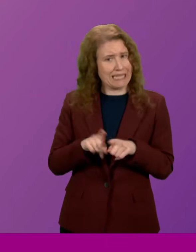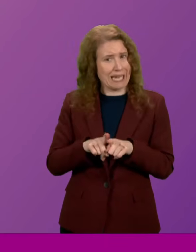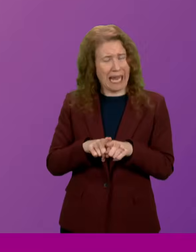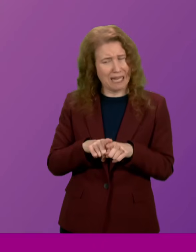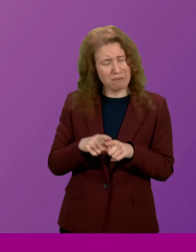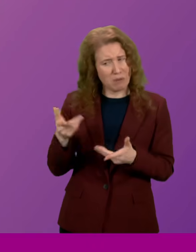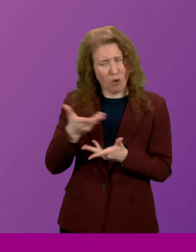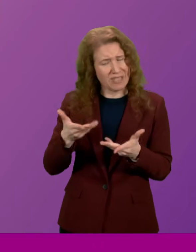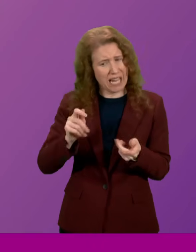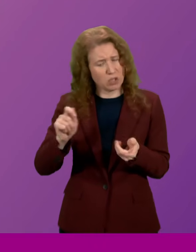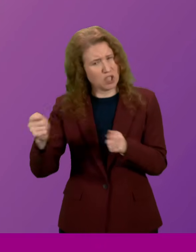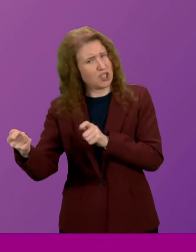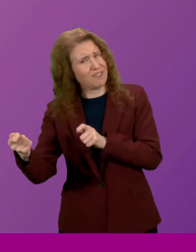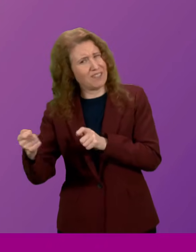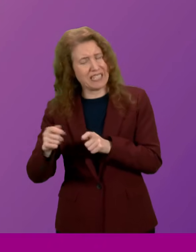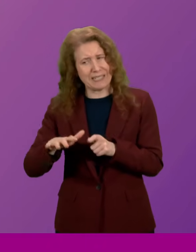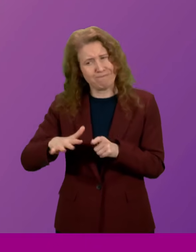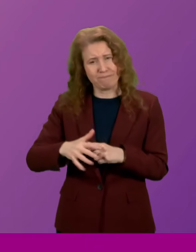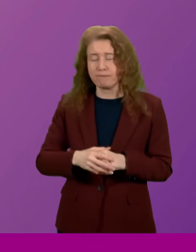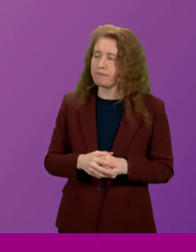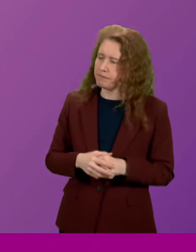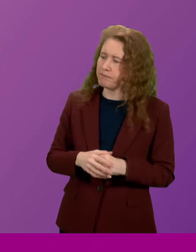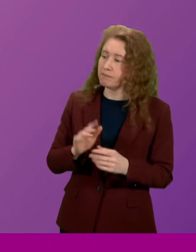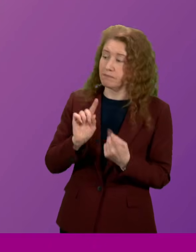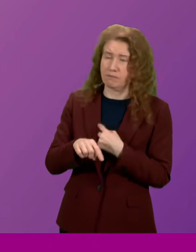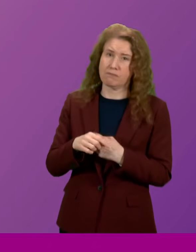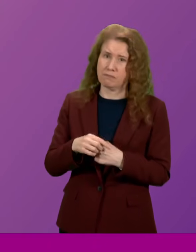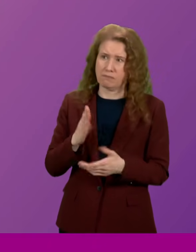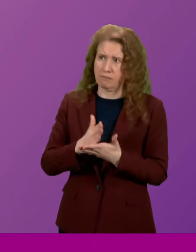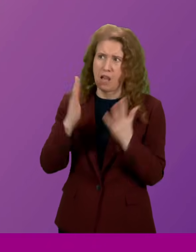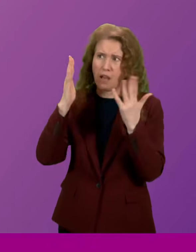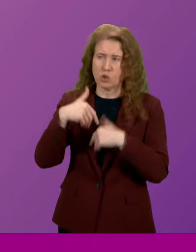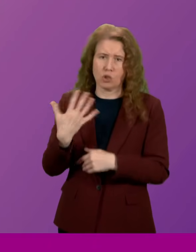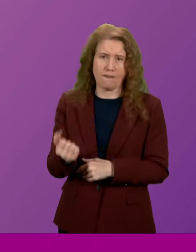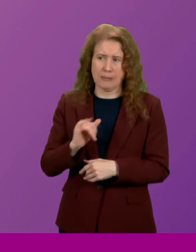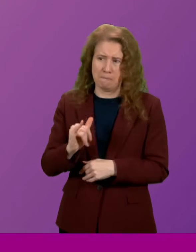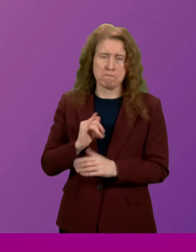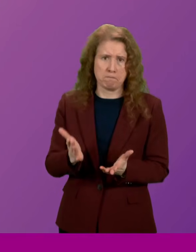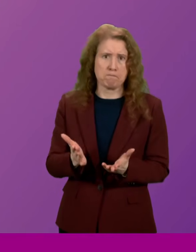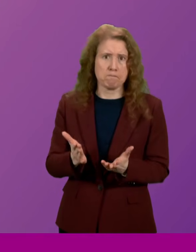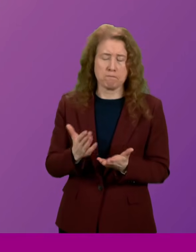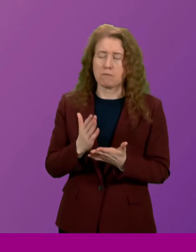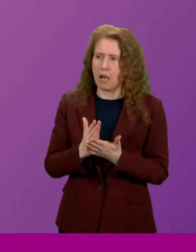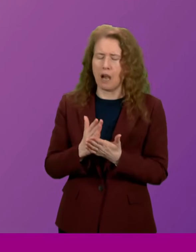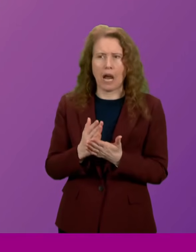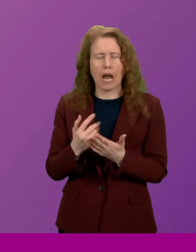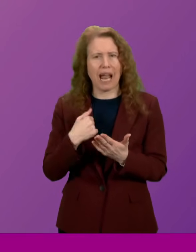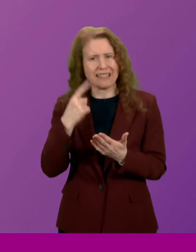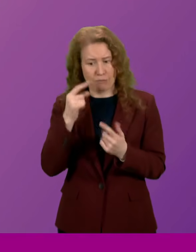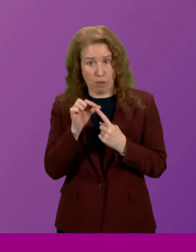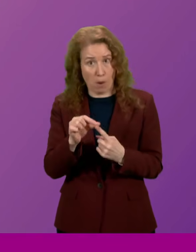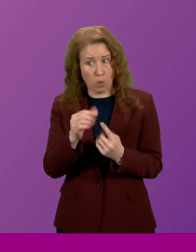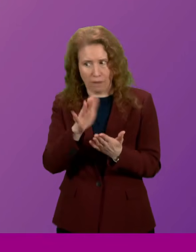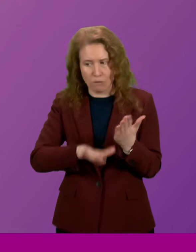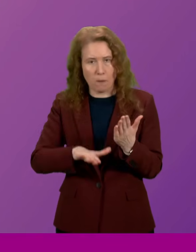Minister. President Officer, I share the concerns that Mr Kidd has set out to Parliament. I think the proposals that